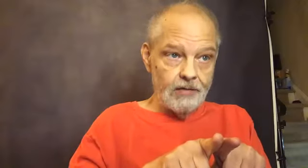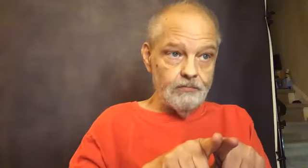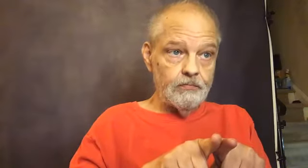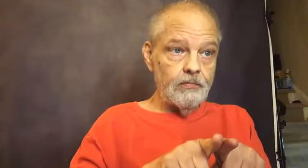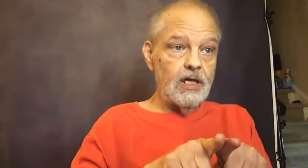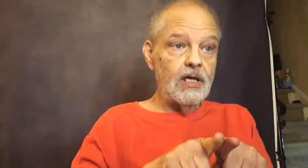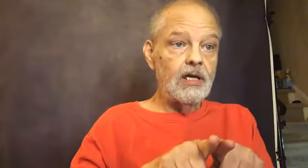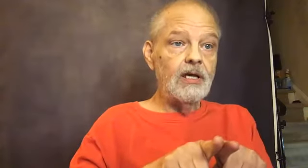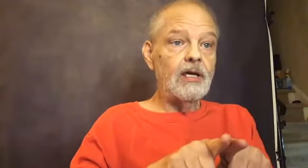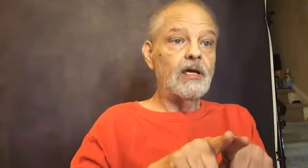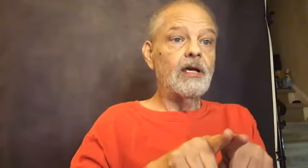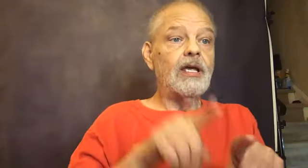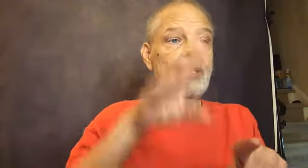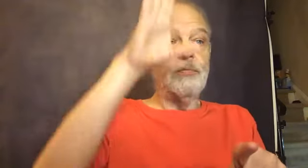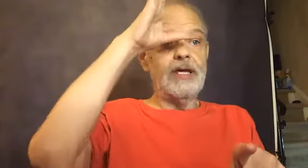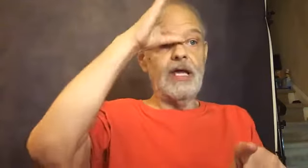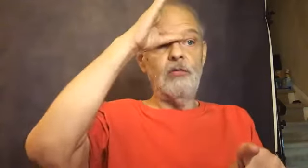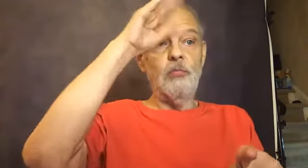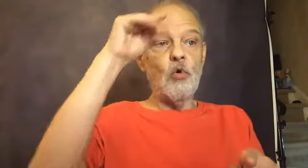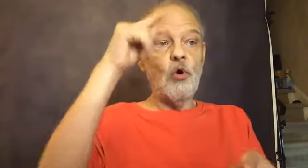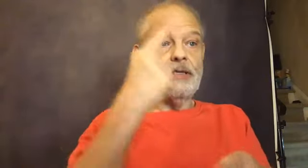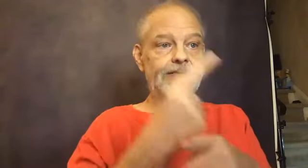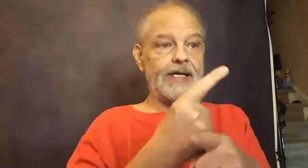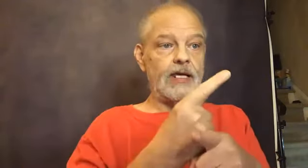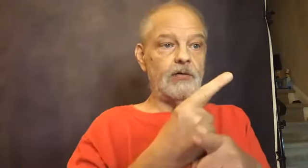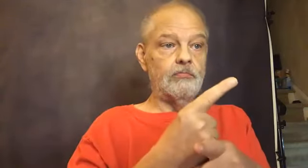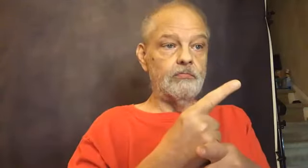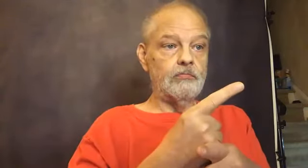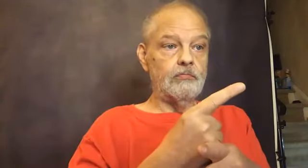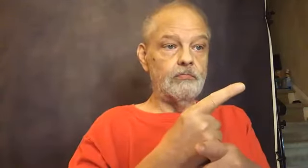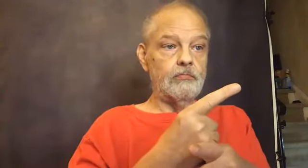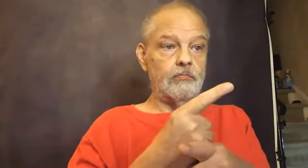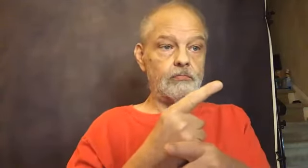time, it became boy, same.